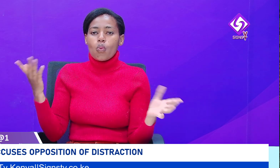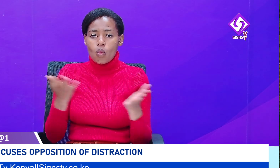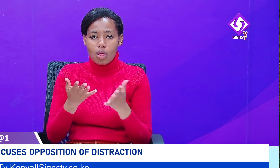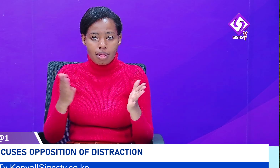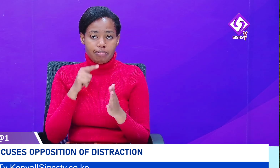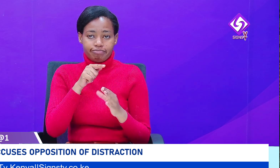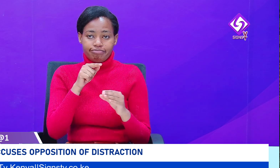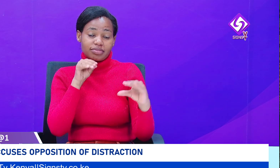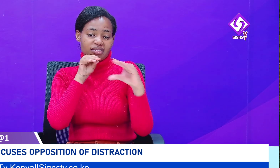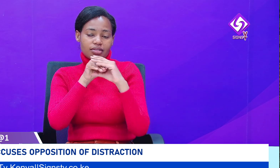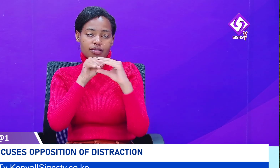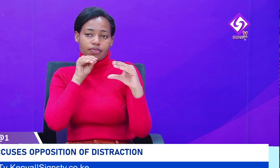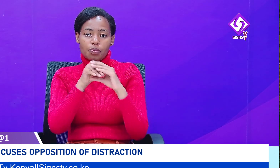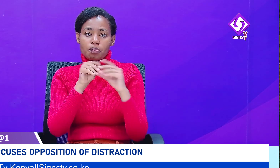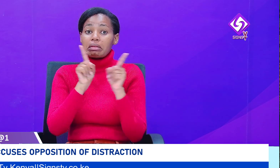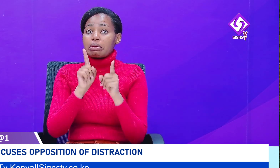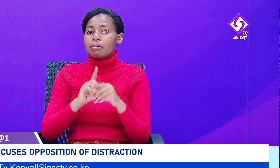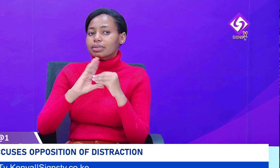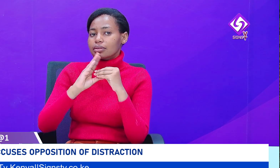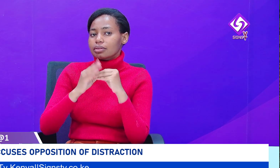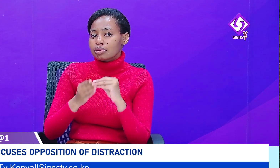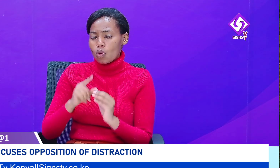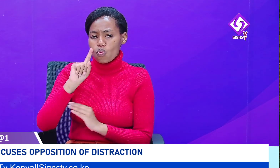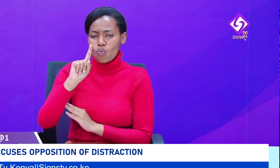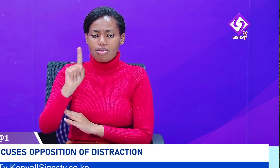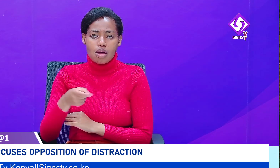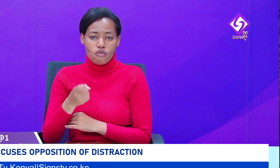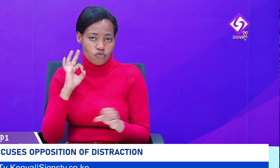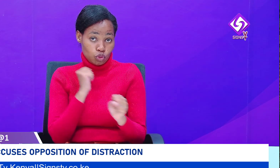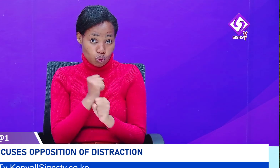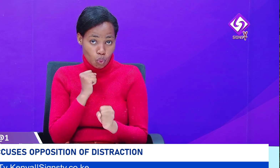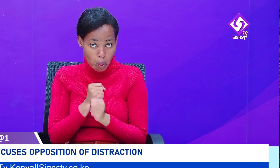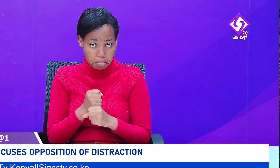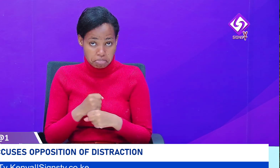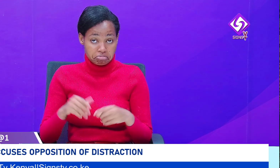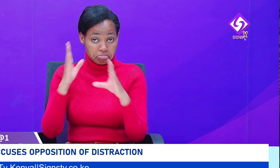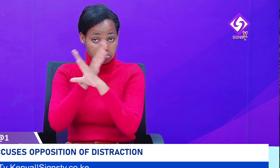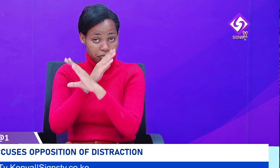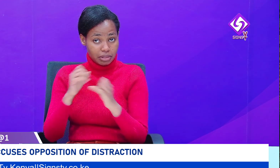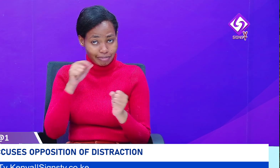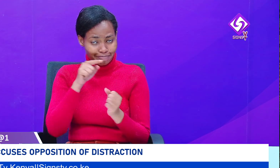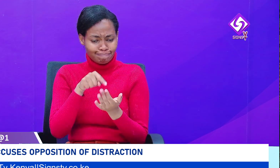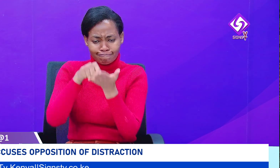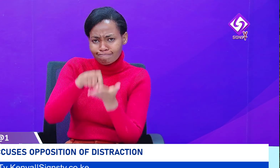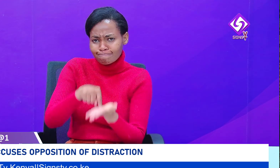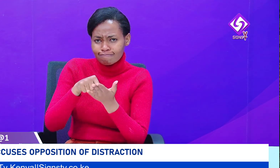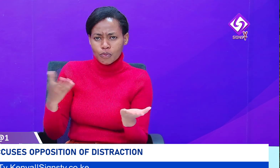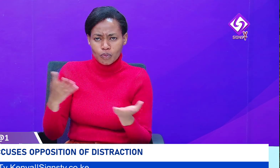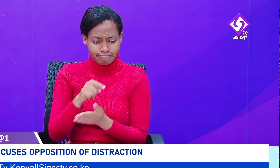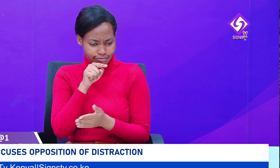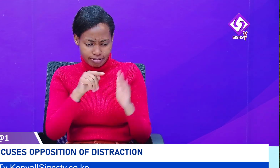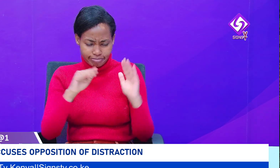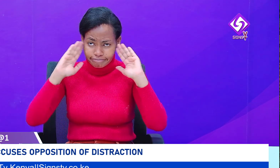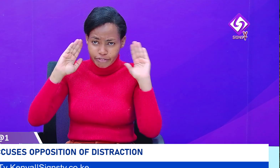significant project aimed at attracting substantial investment and creating thousands of jobs.